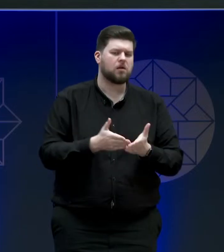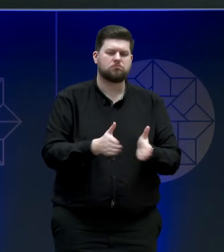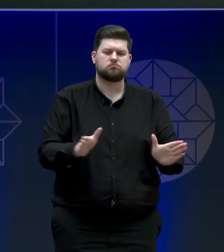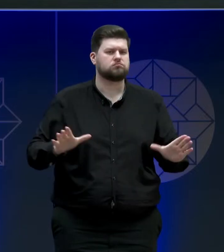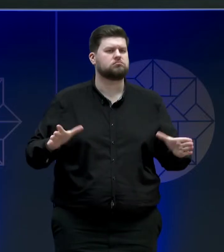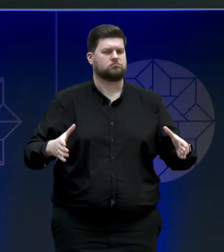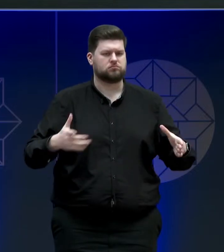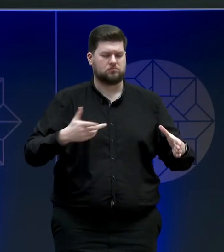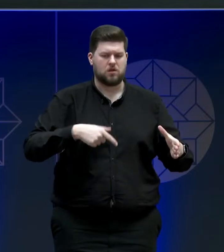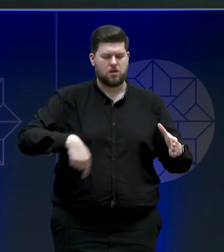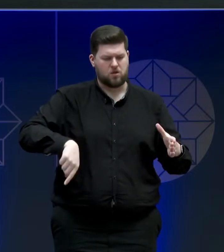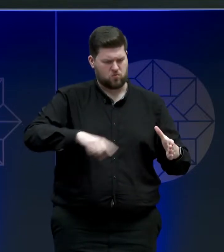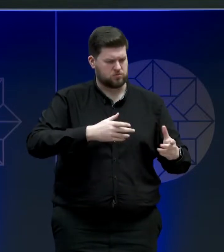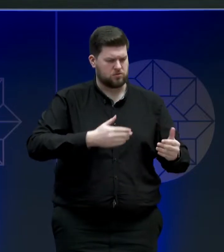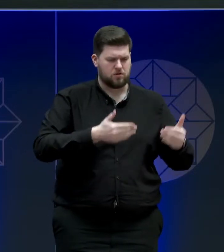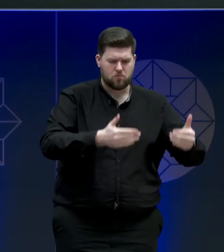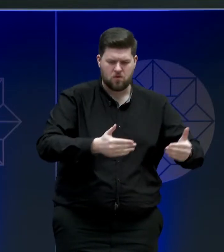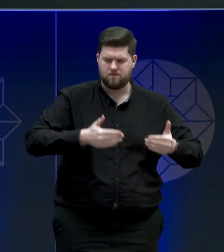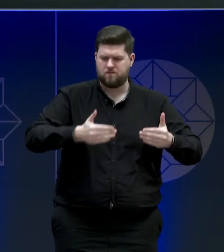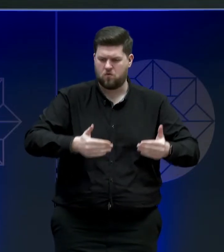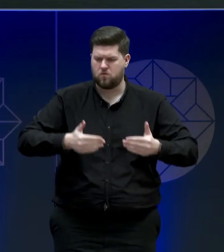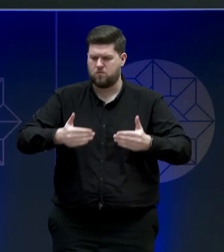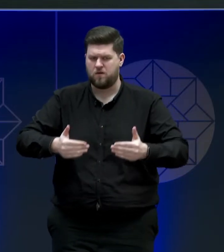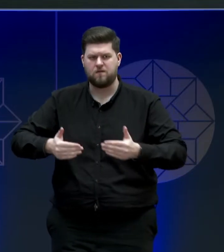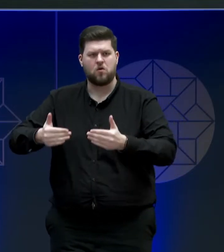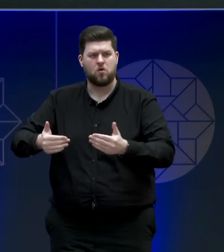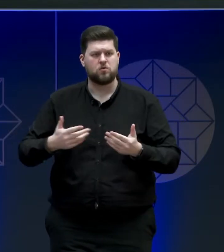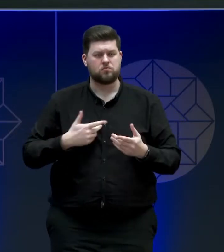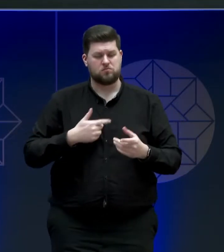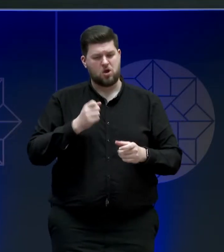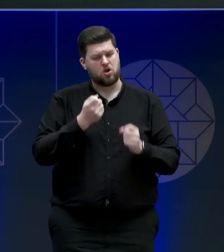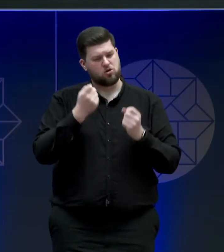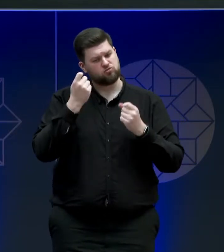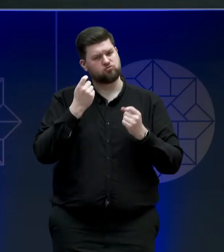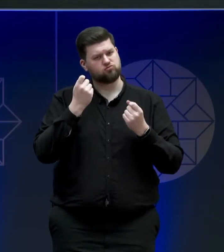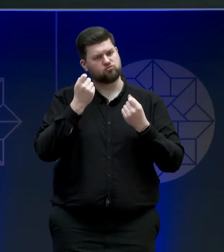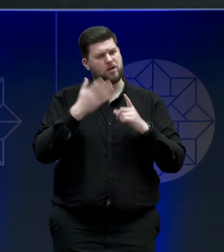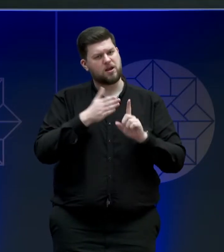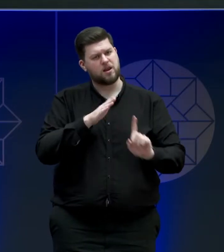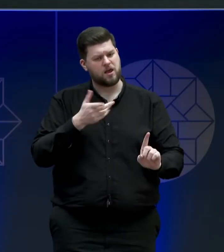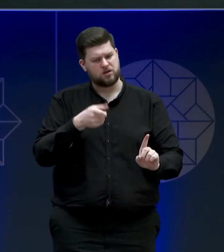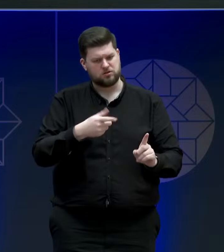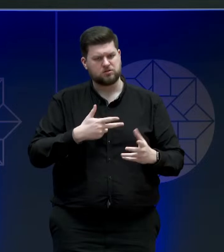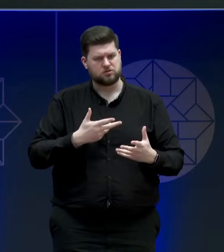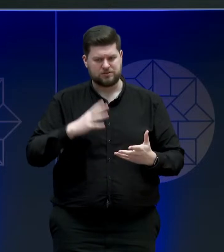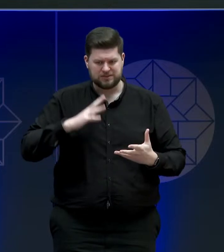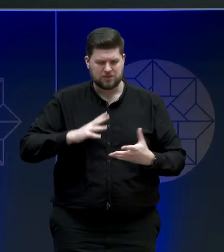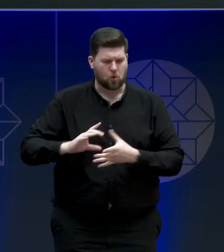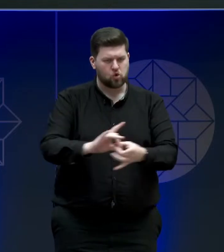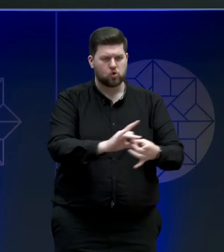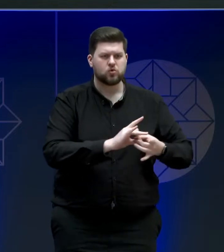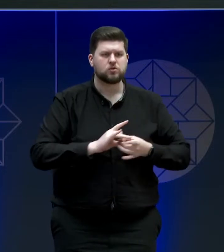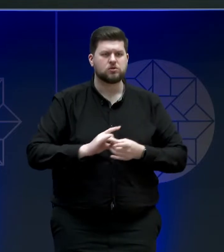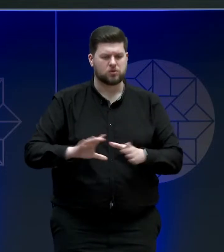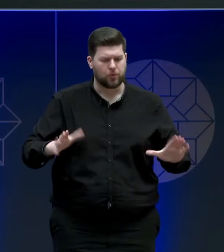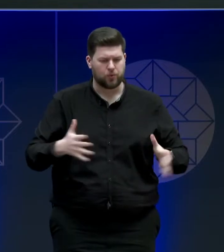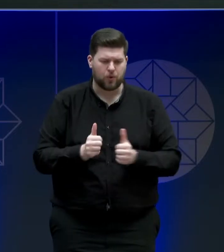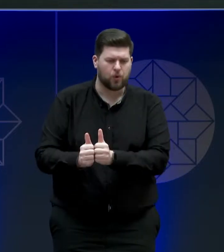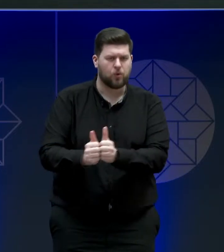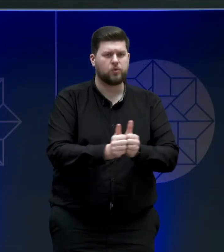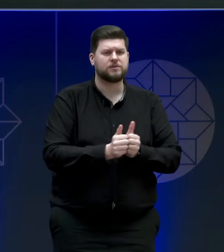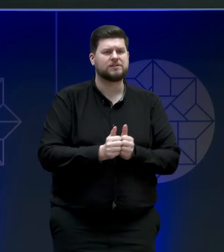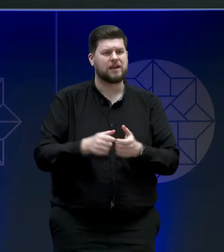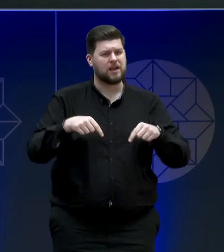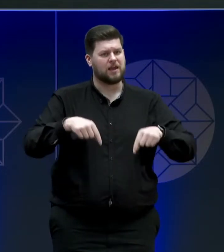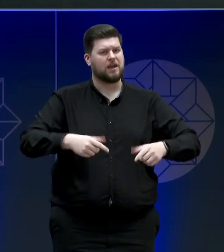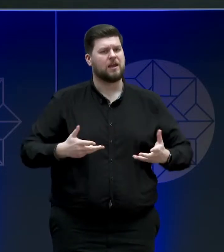recognising the cohesion and the unity that is required in all aspects of the